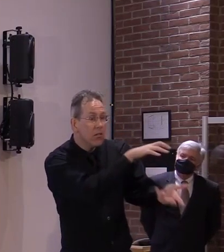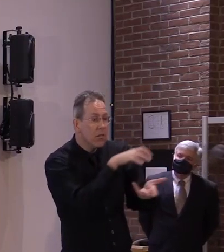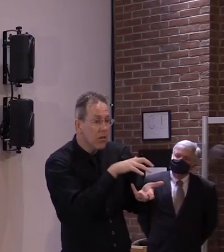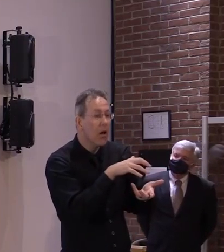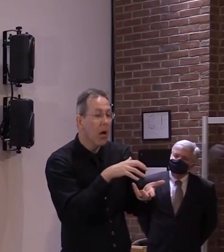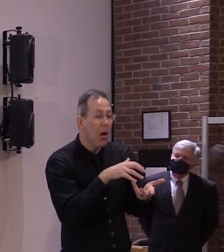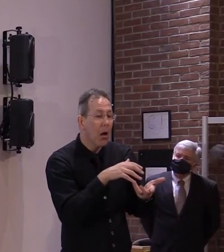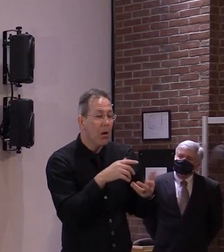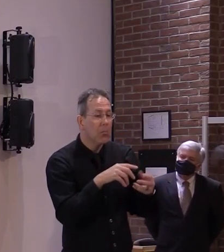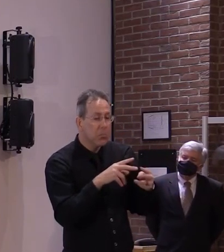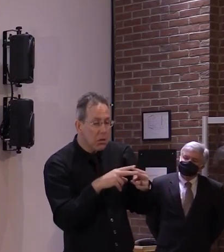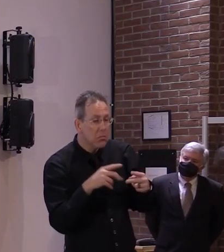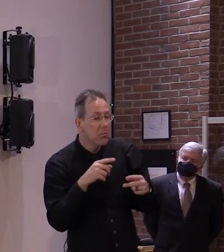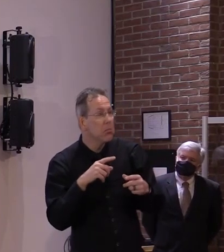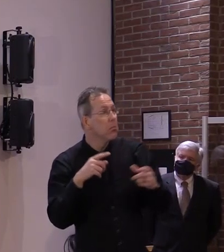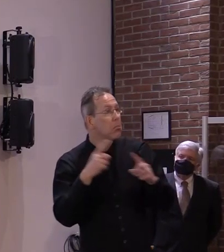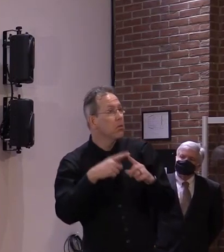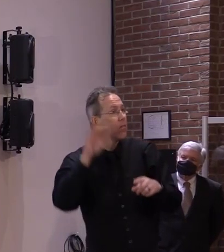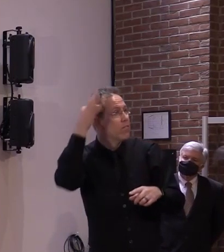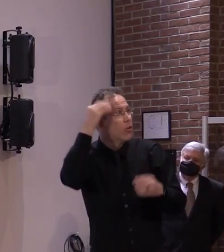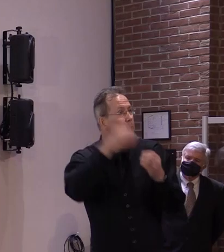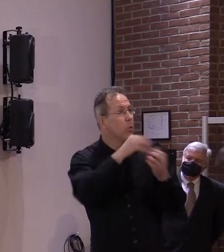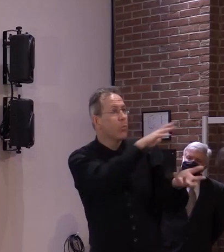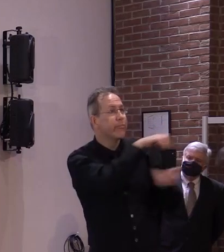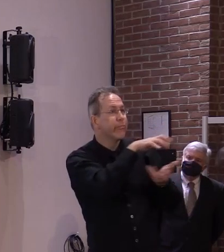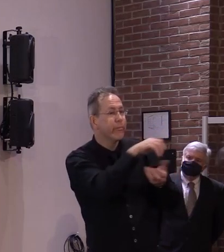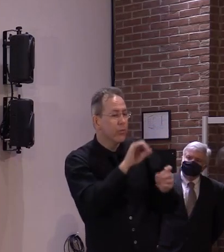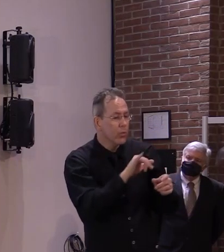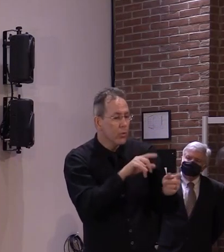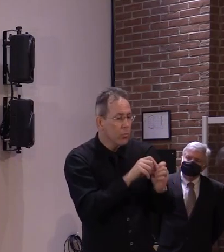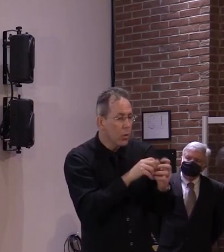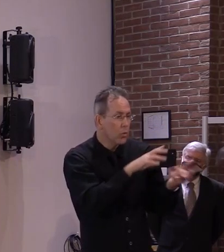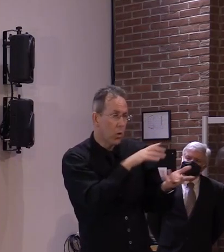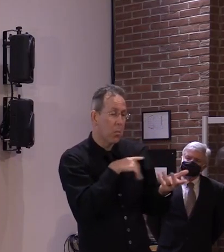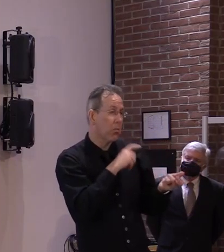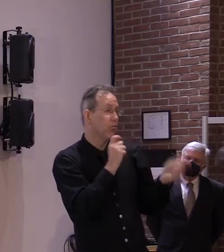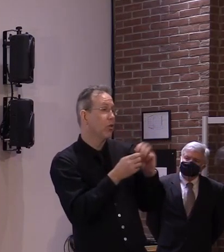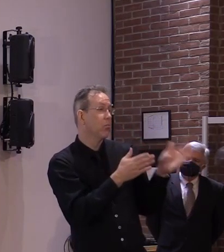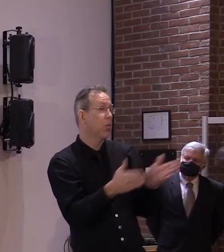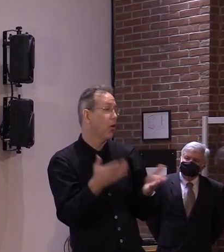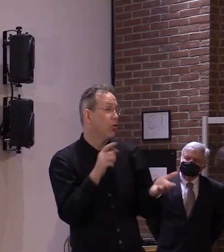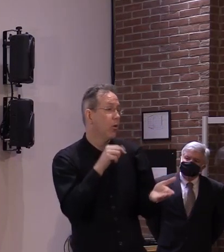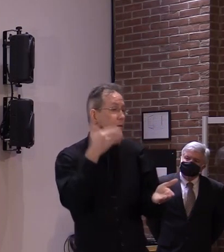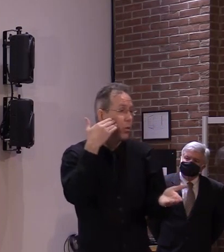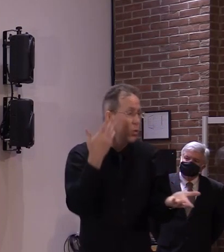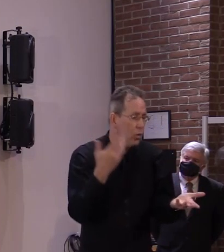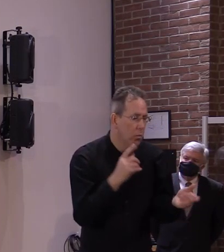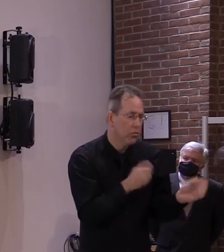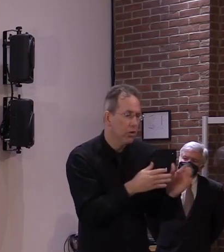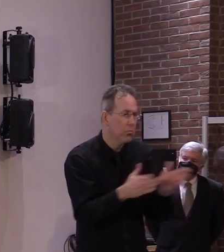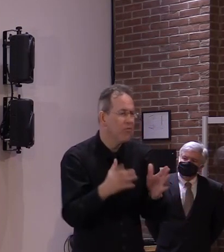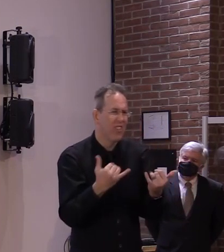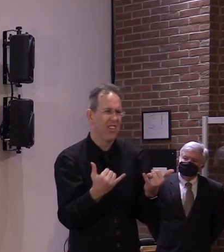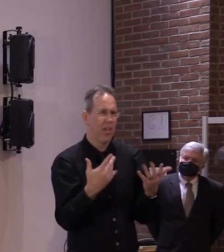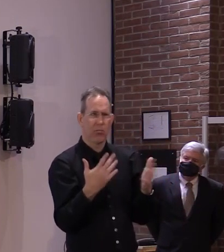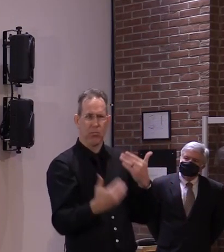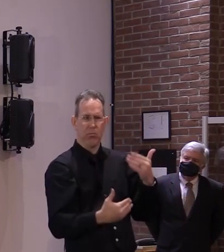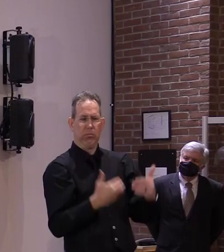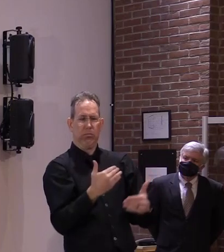could change our strategy. But everything's on the table at this point, and we'll continue to contemplate this over the